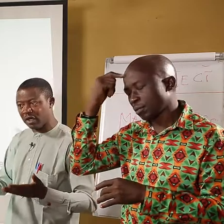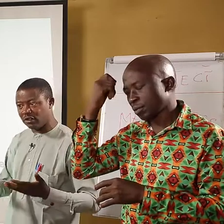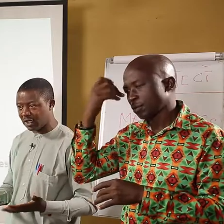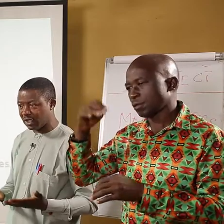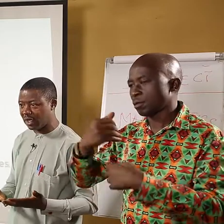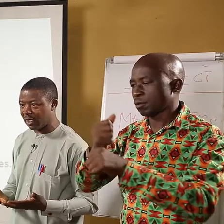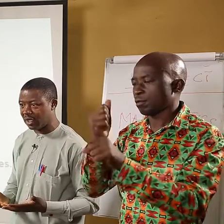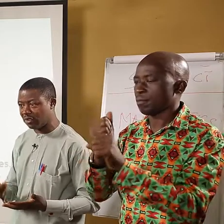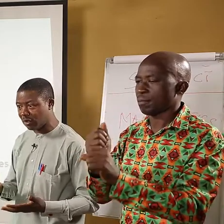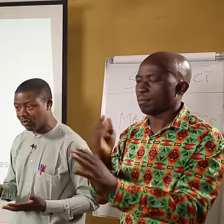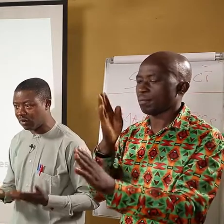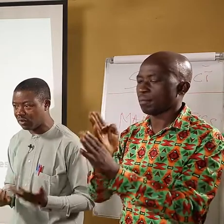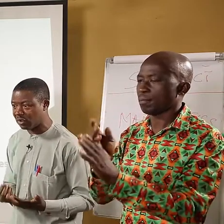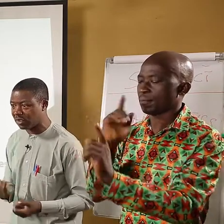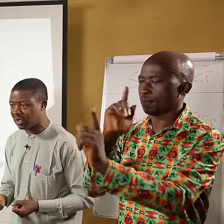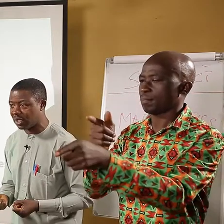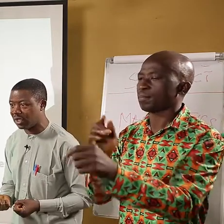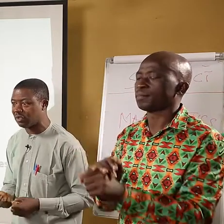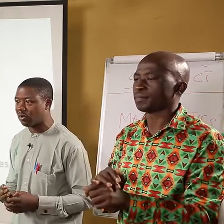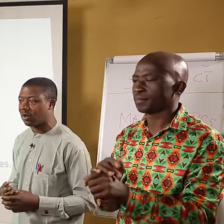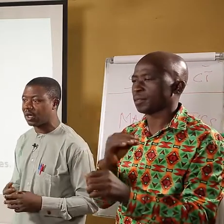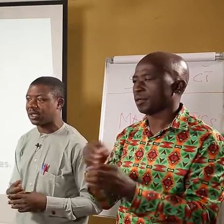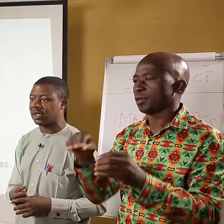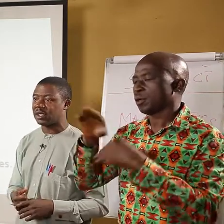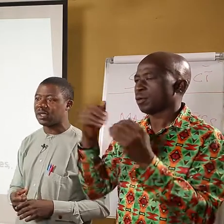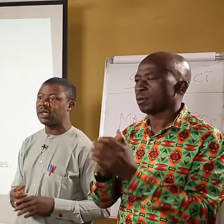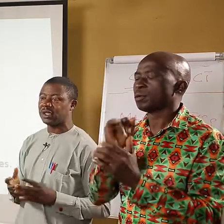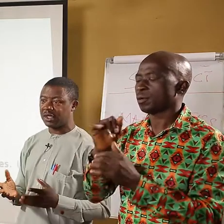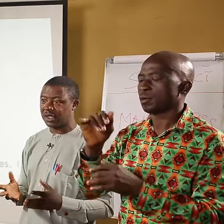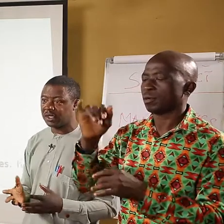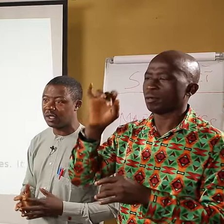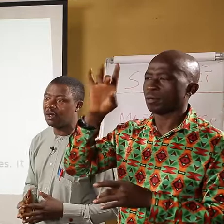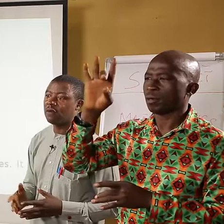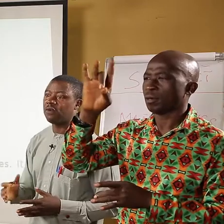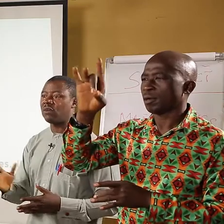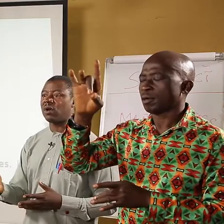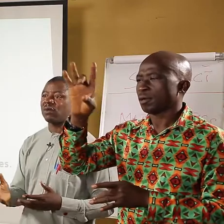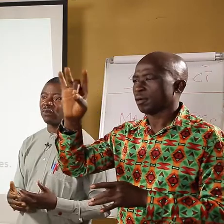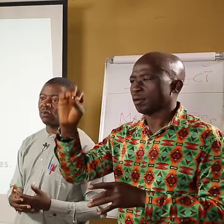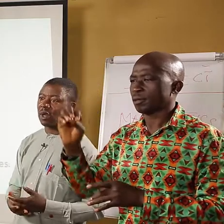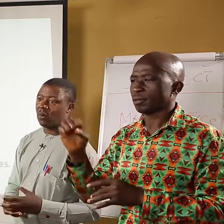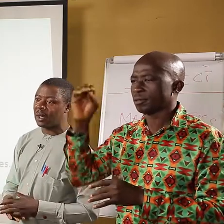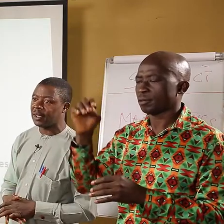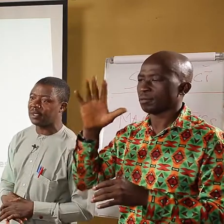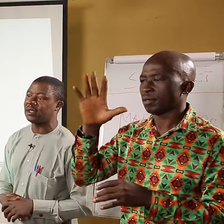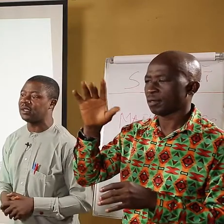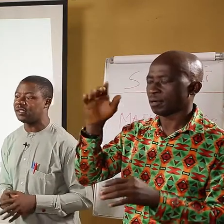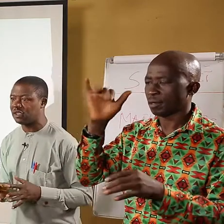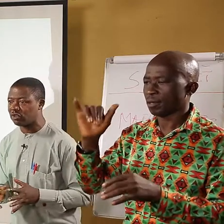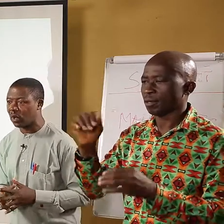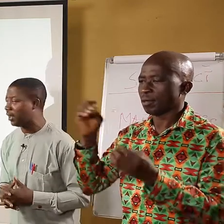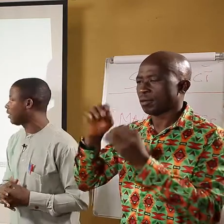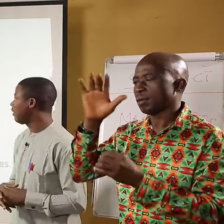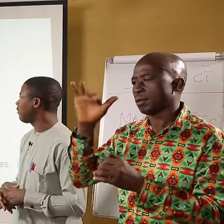form a straight line, and the sum of angle on a straight line is 180 degrees. 5y plus 1y